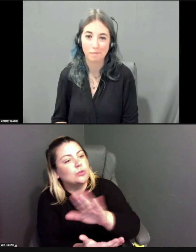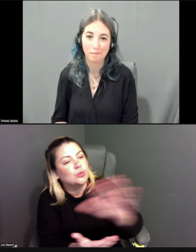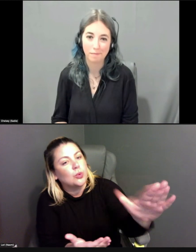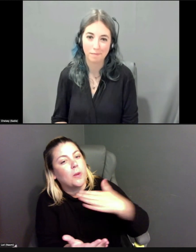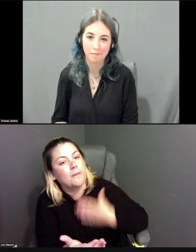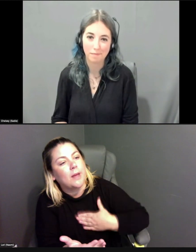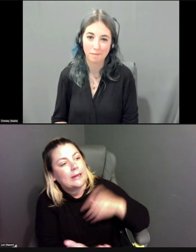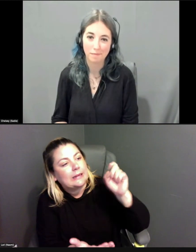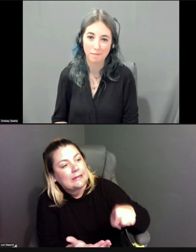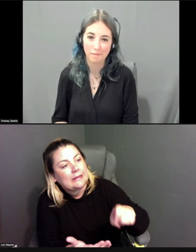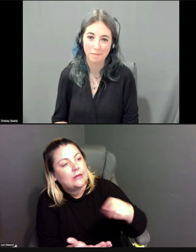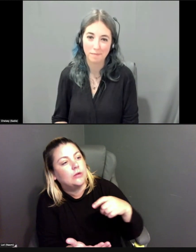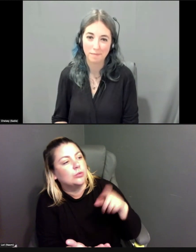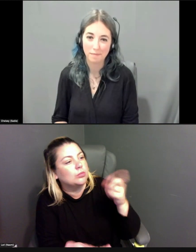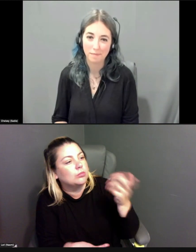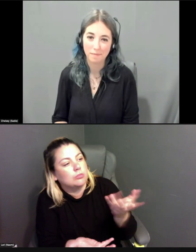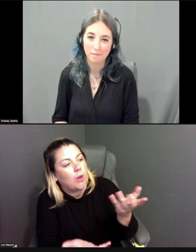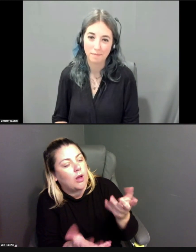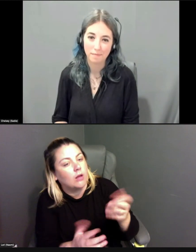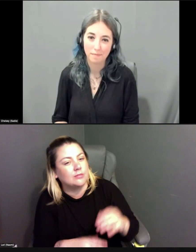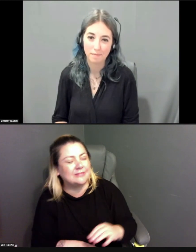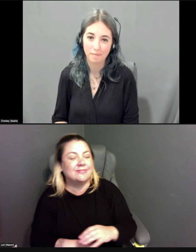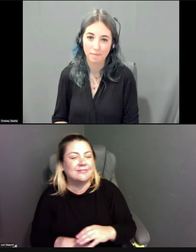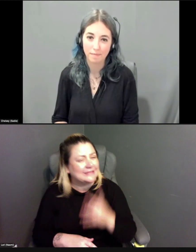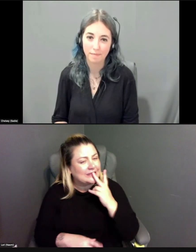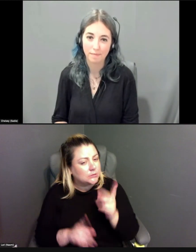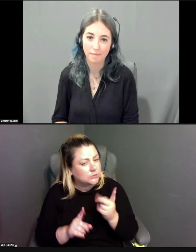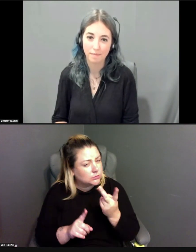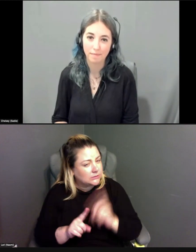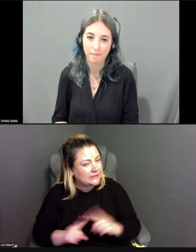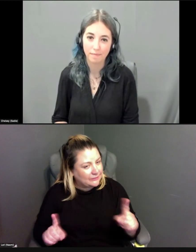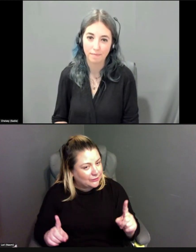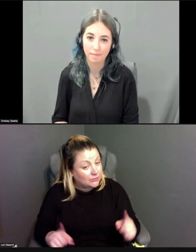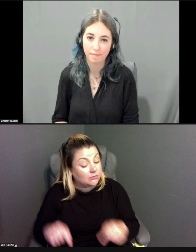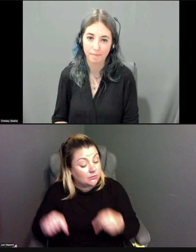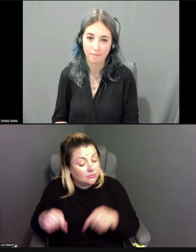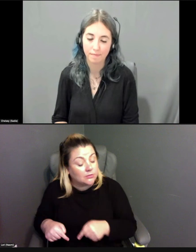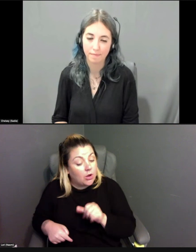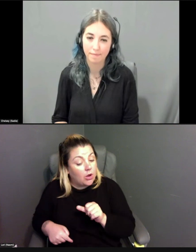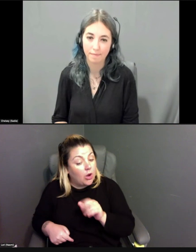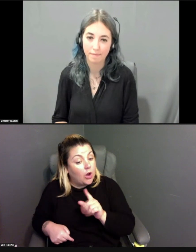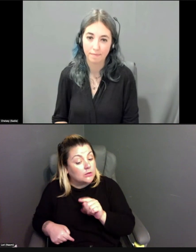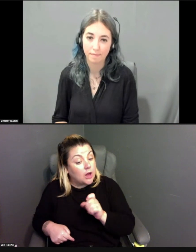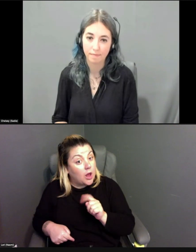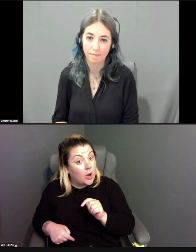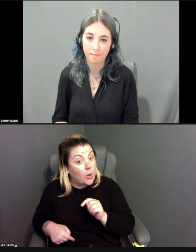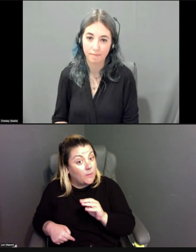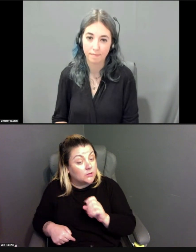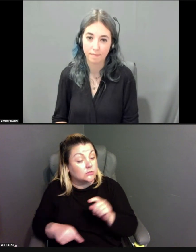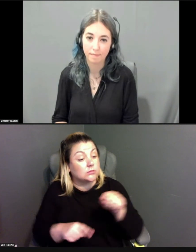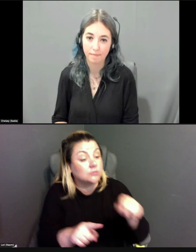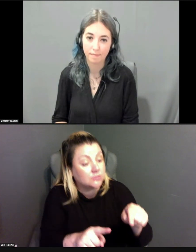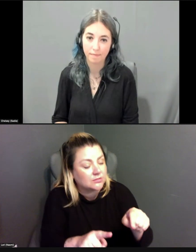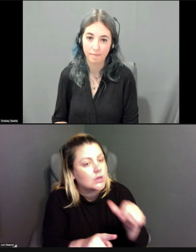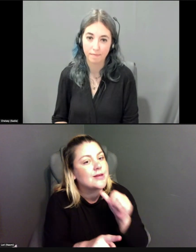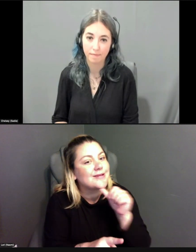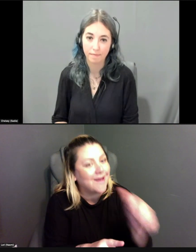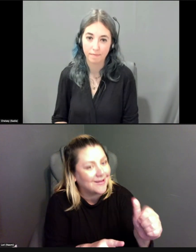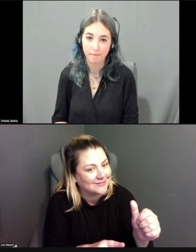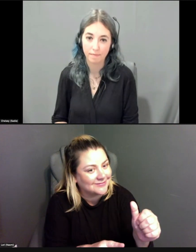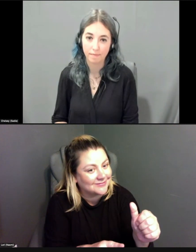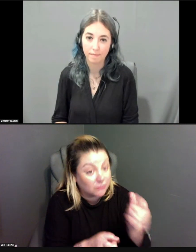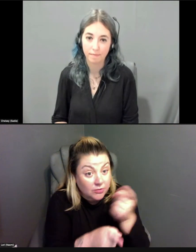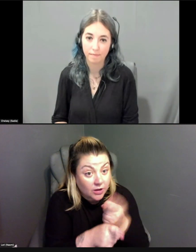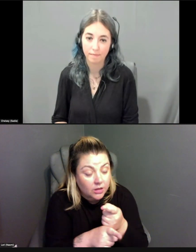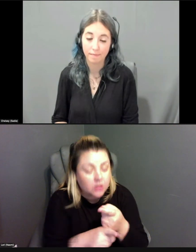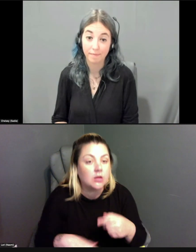about their bodies. These are different things. One is autonomous, one is not. Super relevant, related thing that